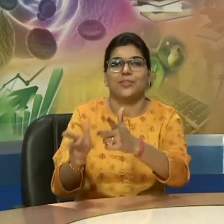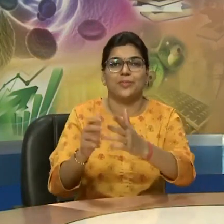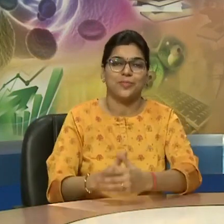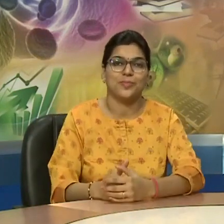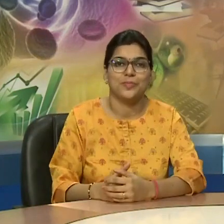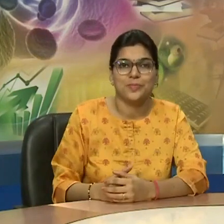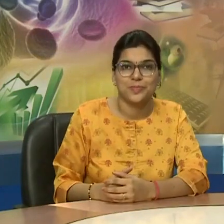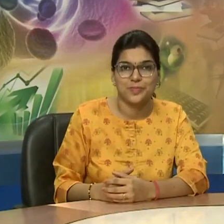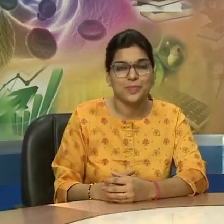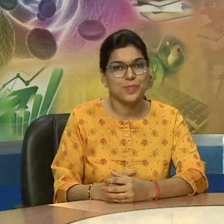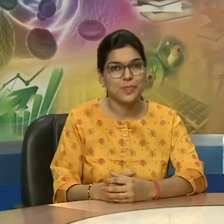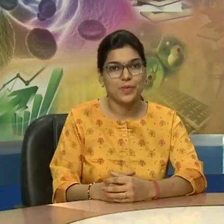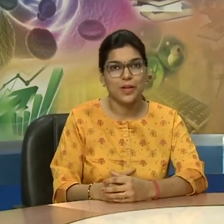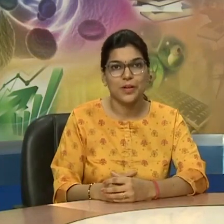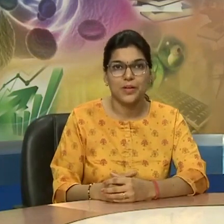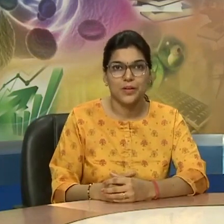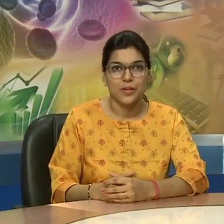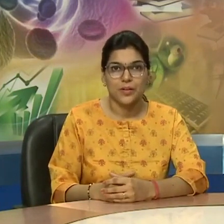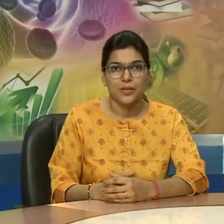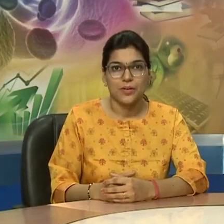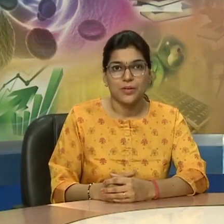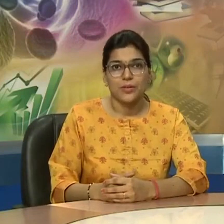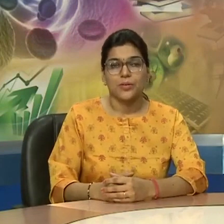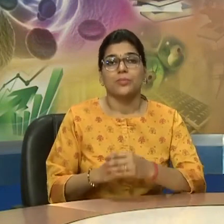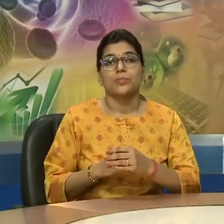interest in medicines.